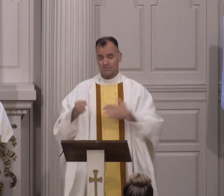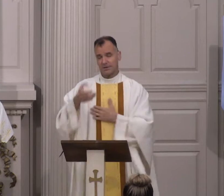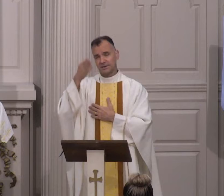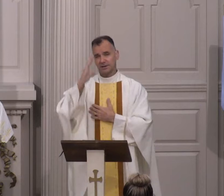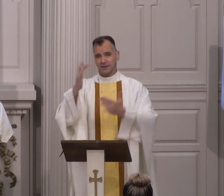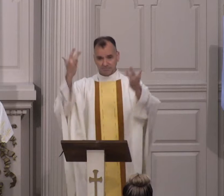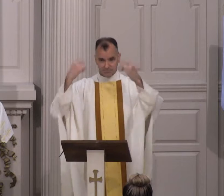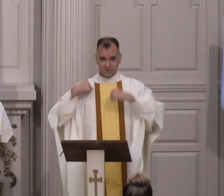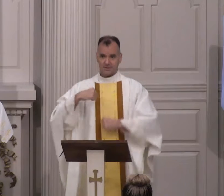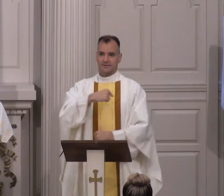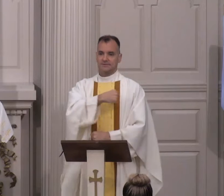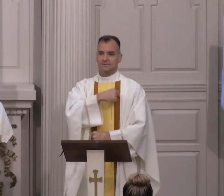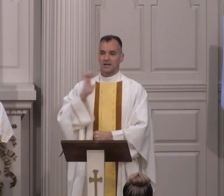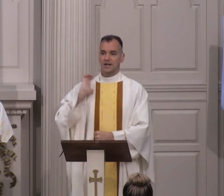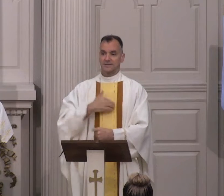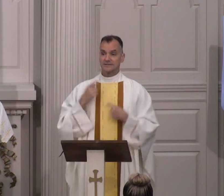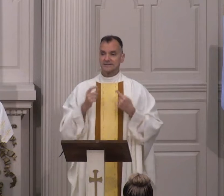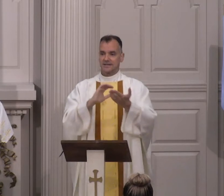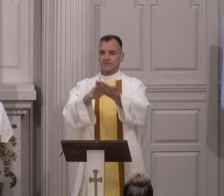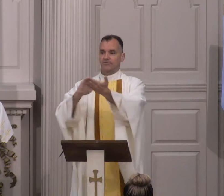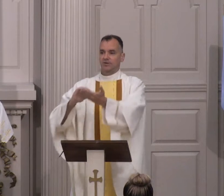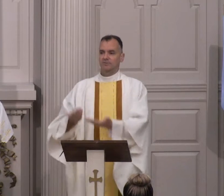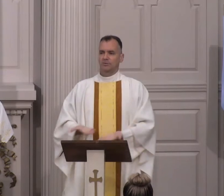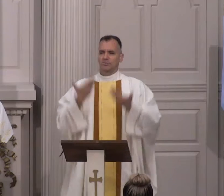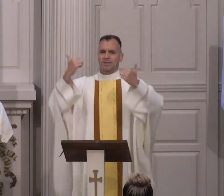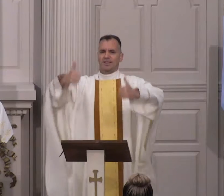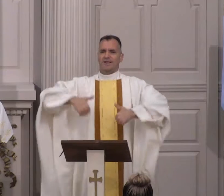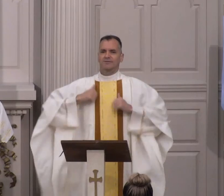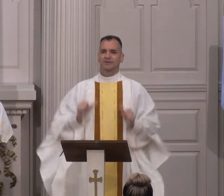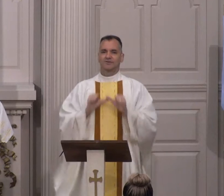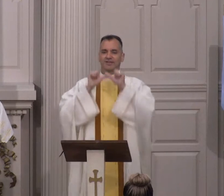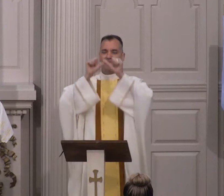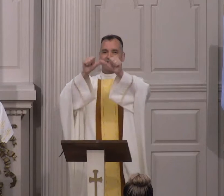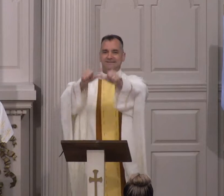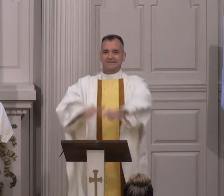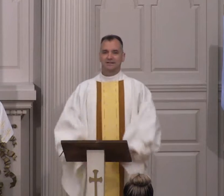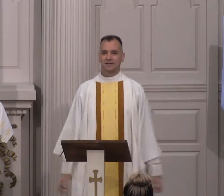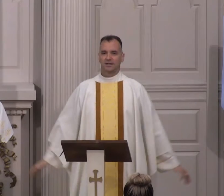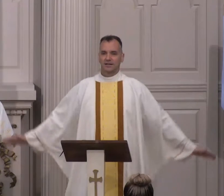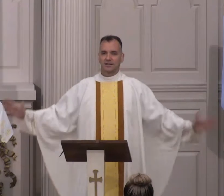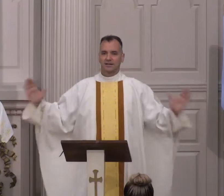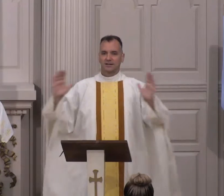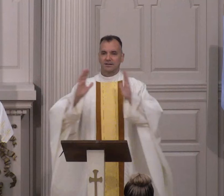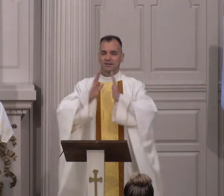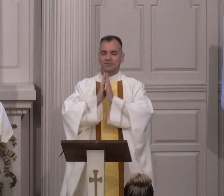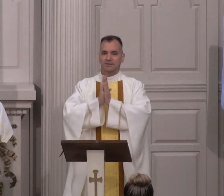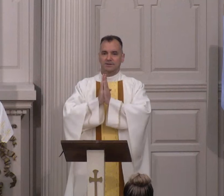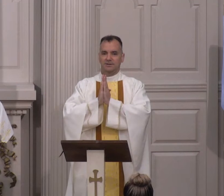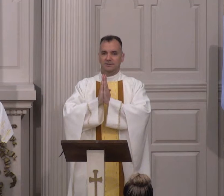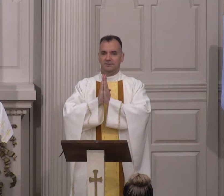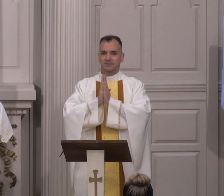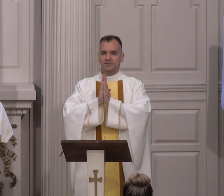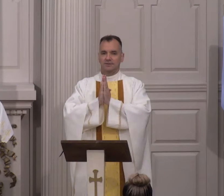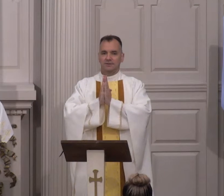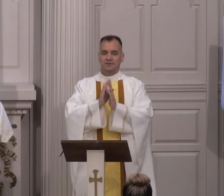May Almighty God have mercy on us, forgive us our sins, and bring us to everlasting life.